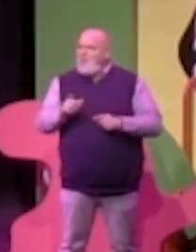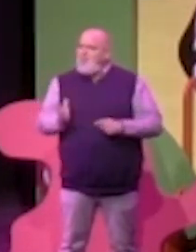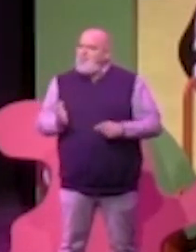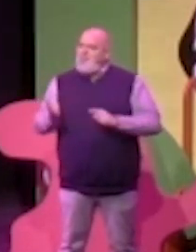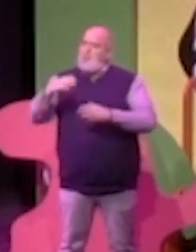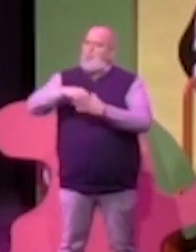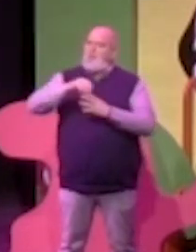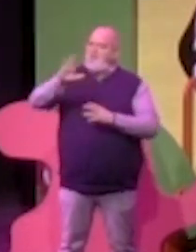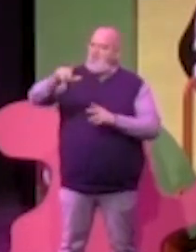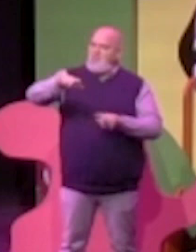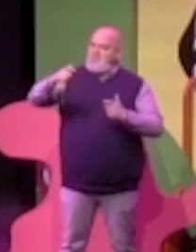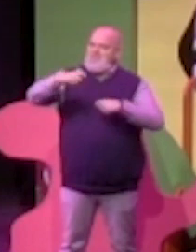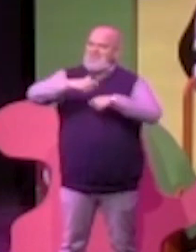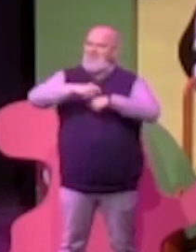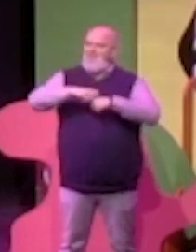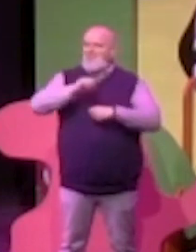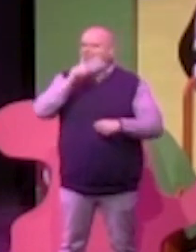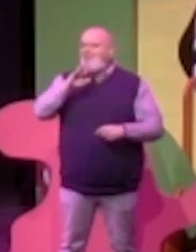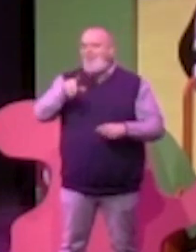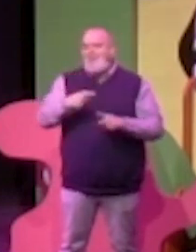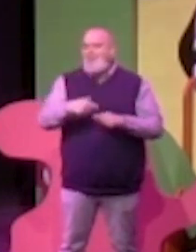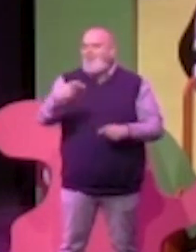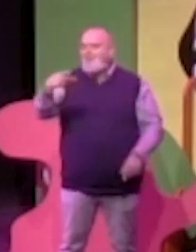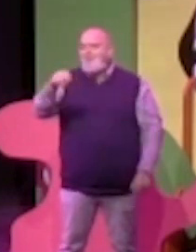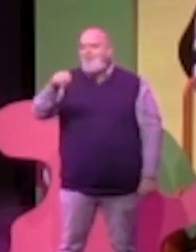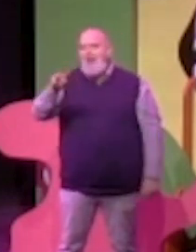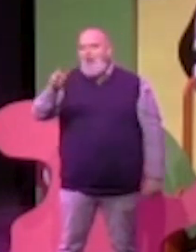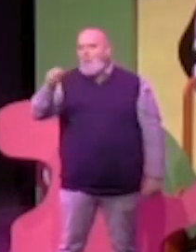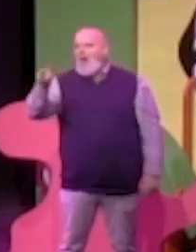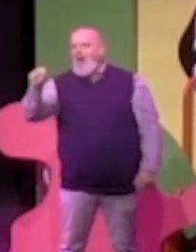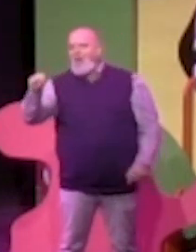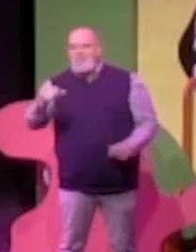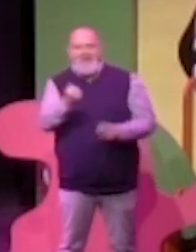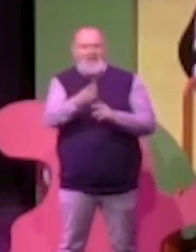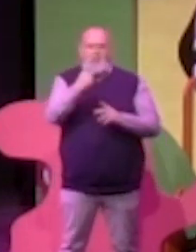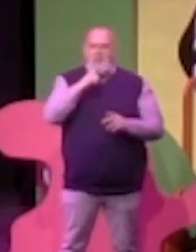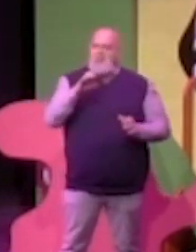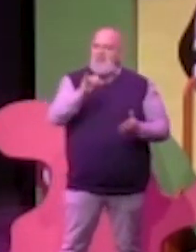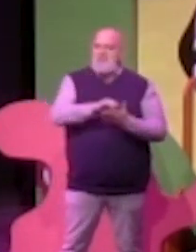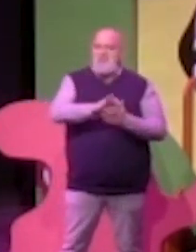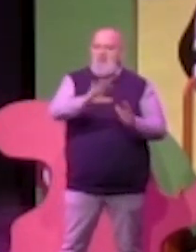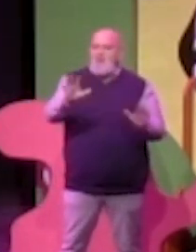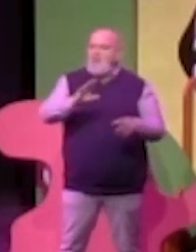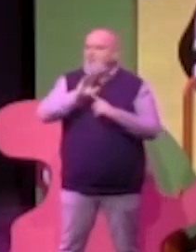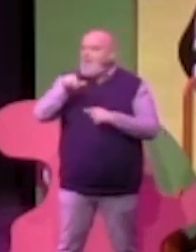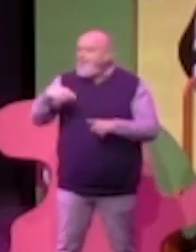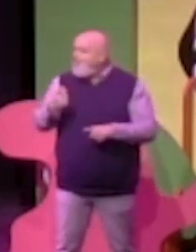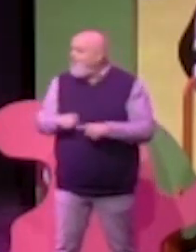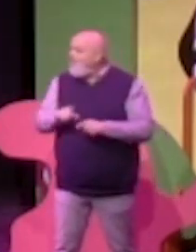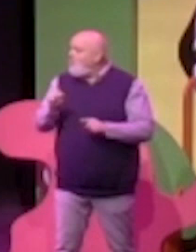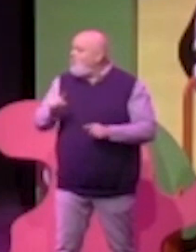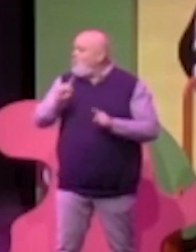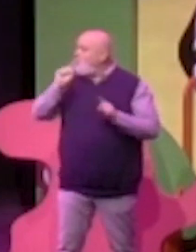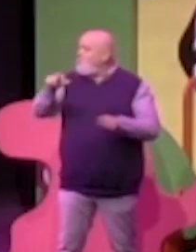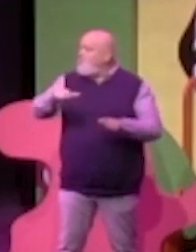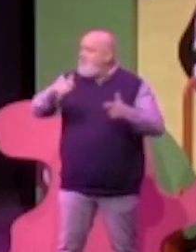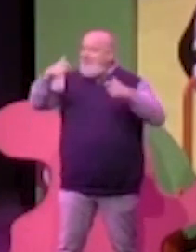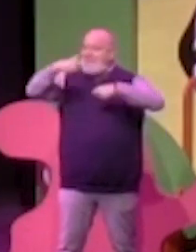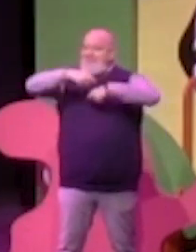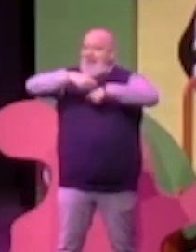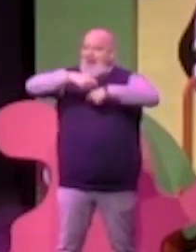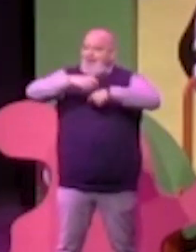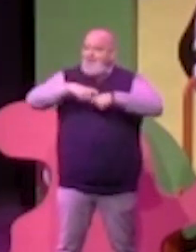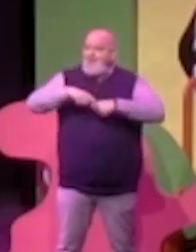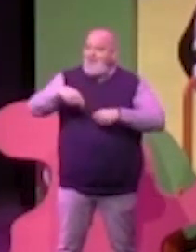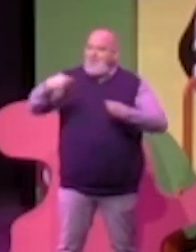doings, their big times, I'm not talking the powwows, no offense to anybody who does any of that, but I'm talking going to the big times and the